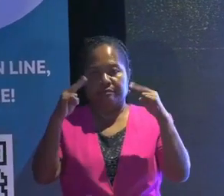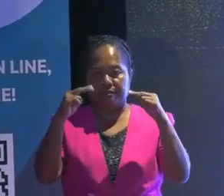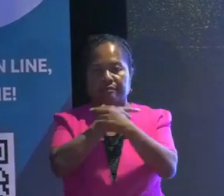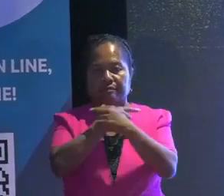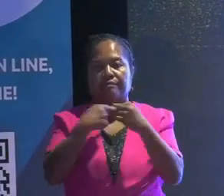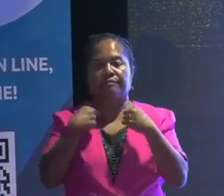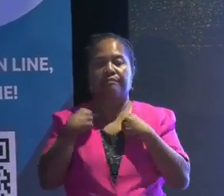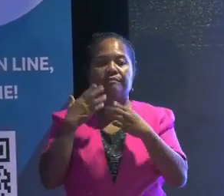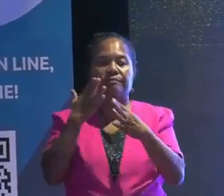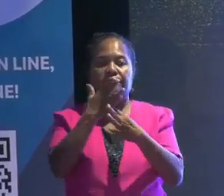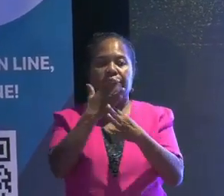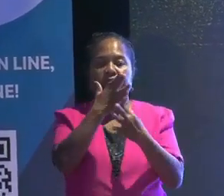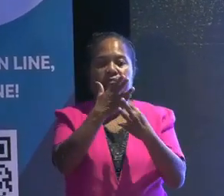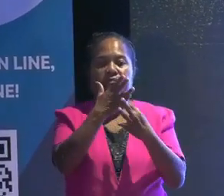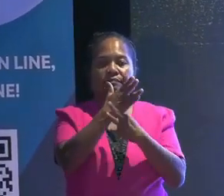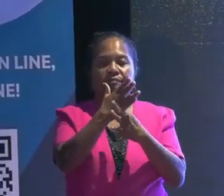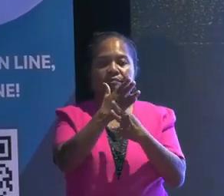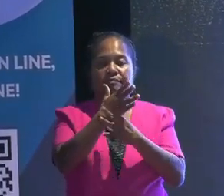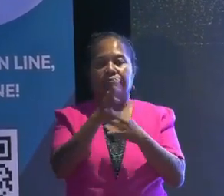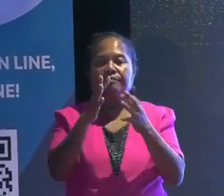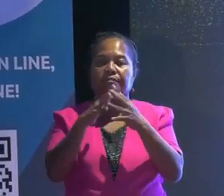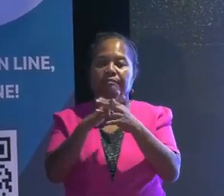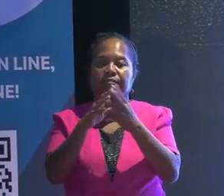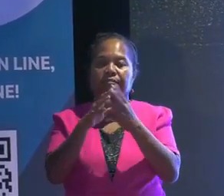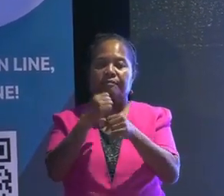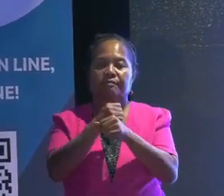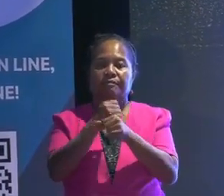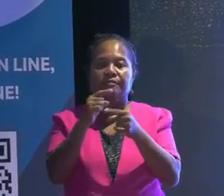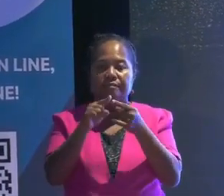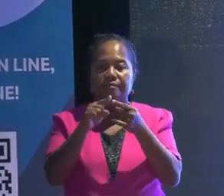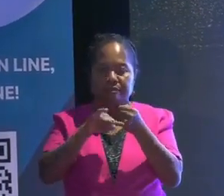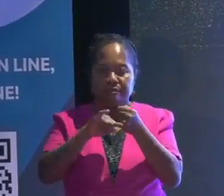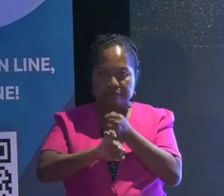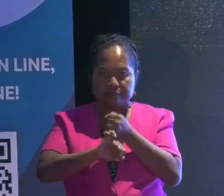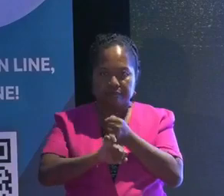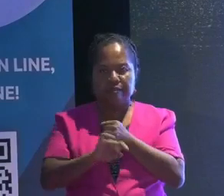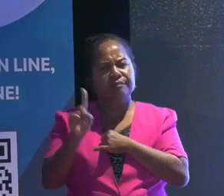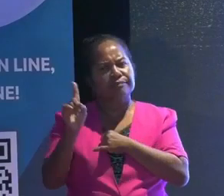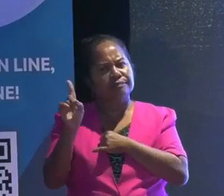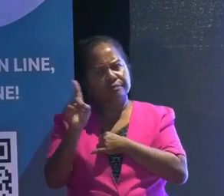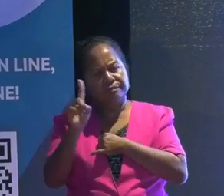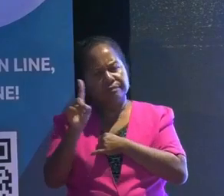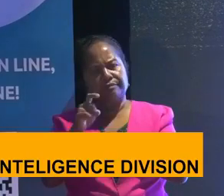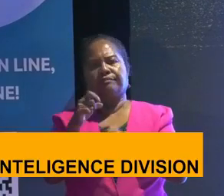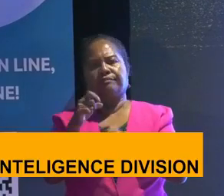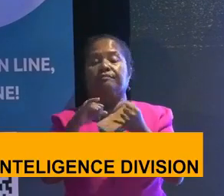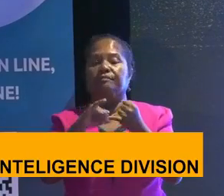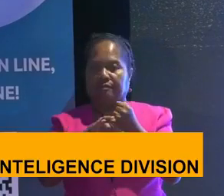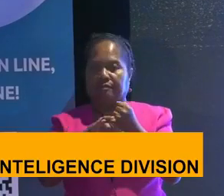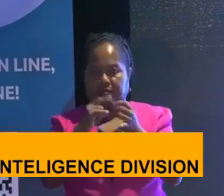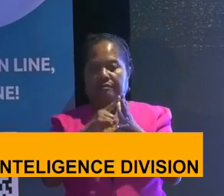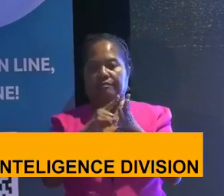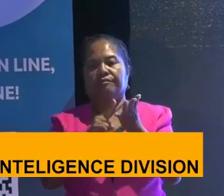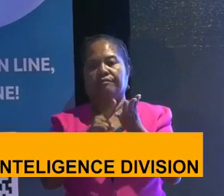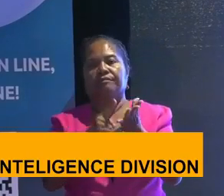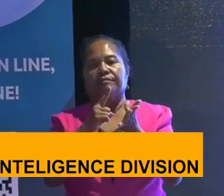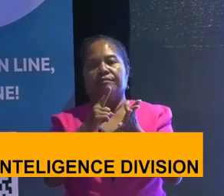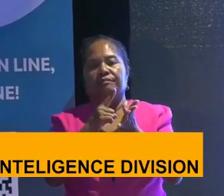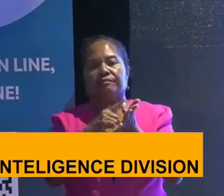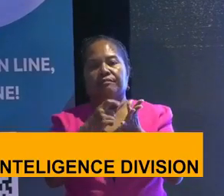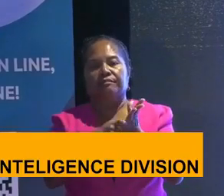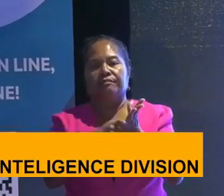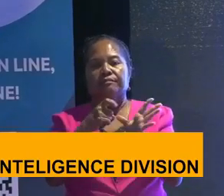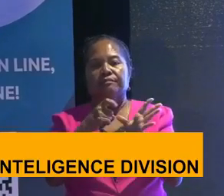go through salary wages tax. What is salary and wage? What is salary and wages